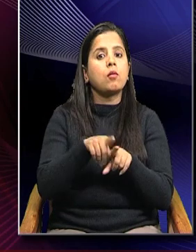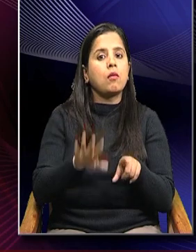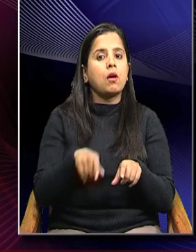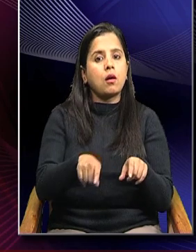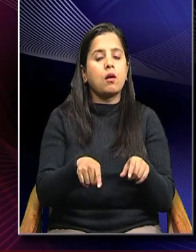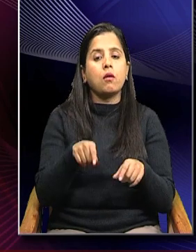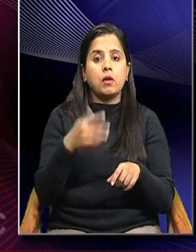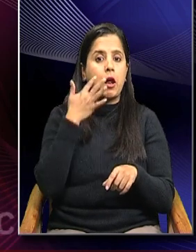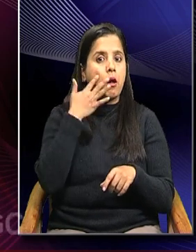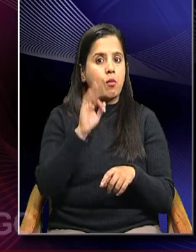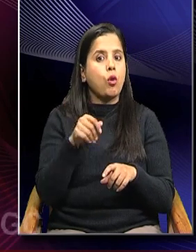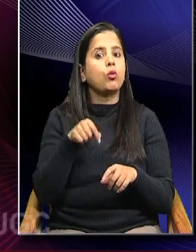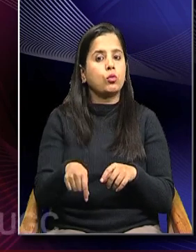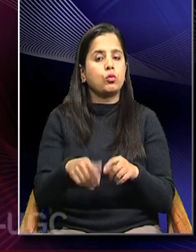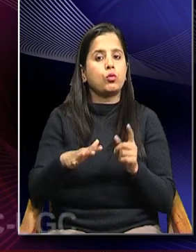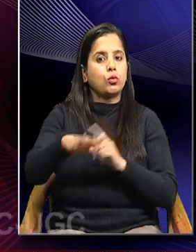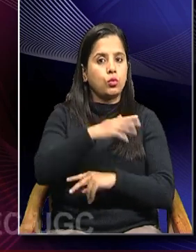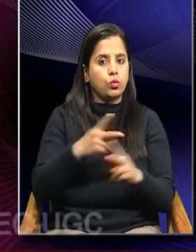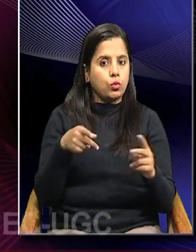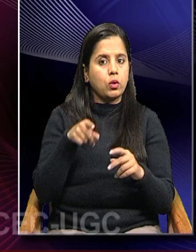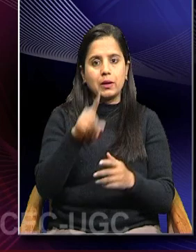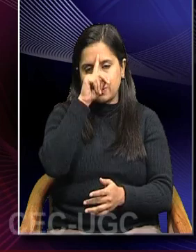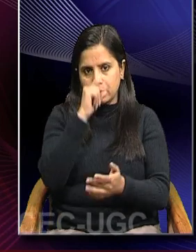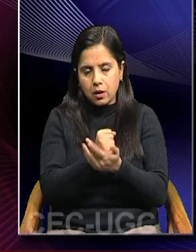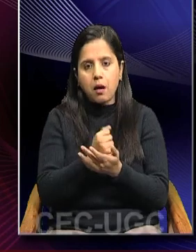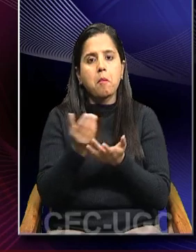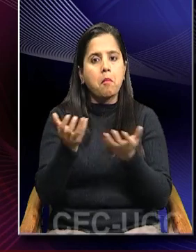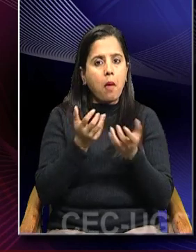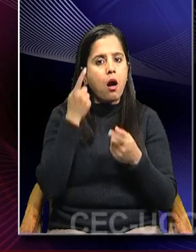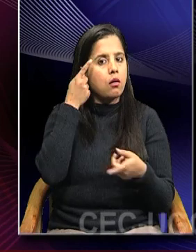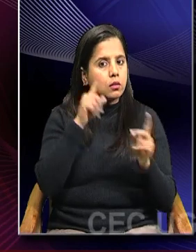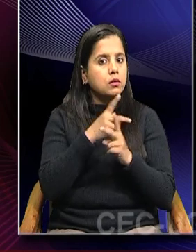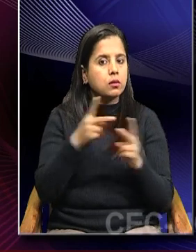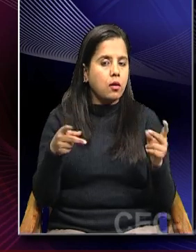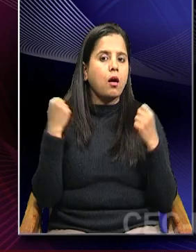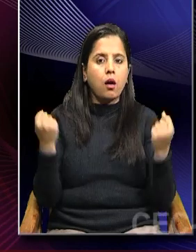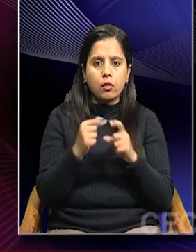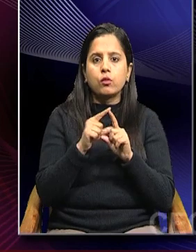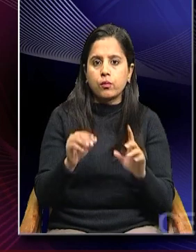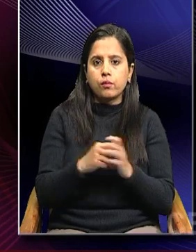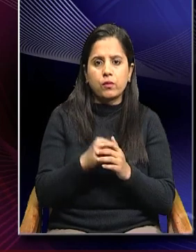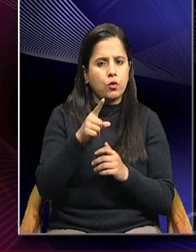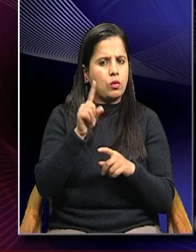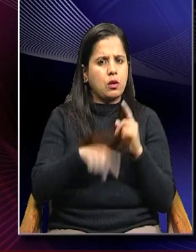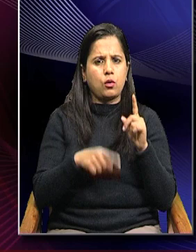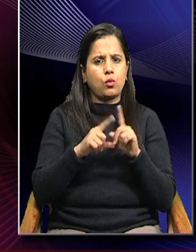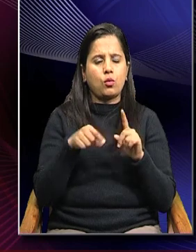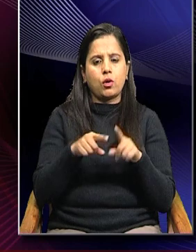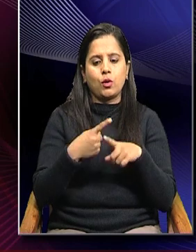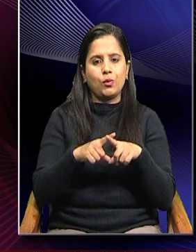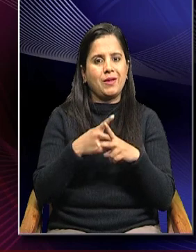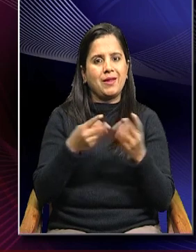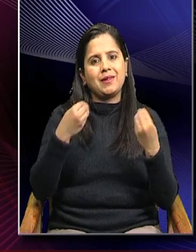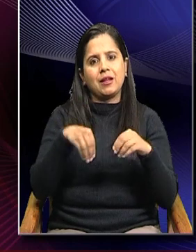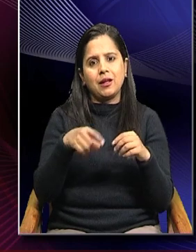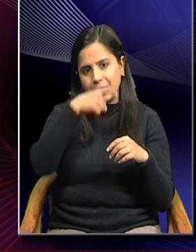very vital role in deciding our marketing strategies and activities. You cannot sell the woolen garments in